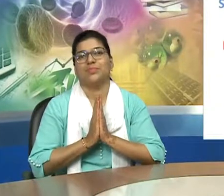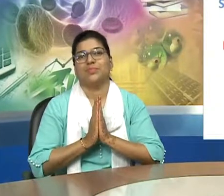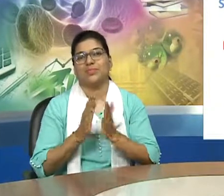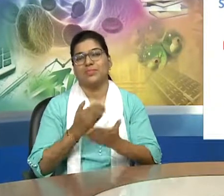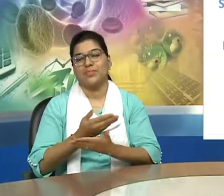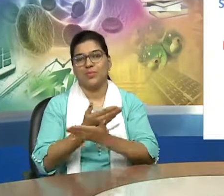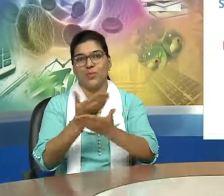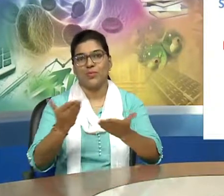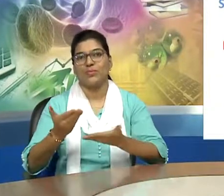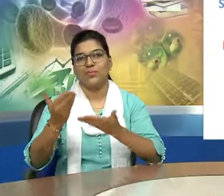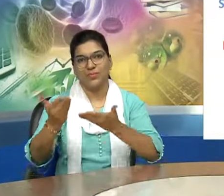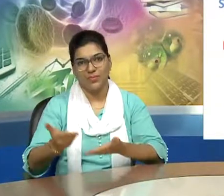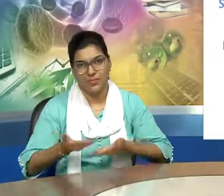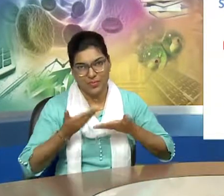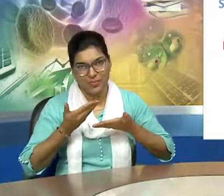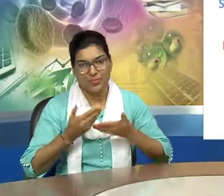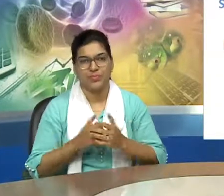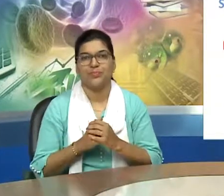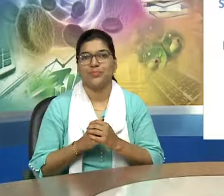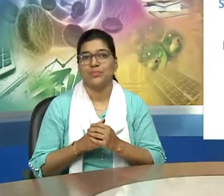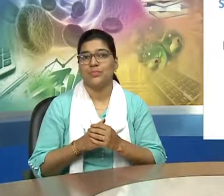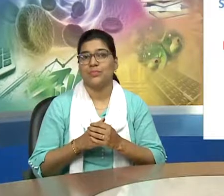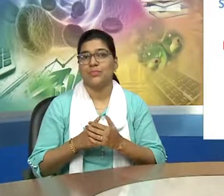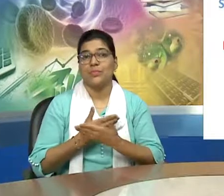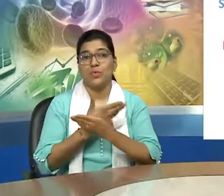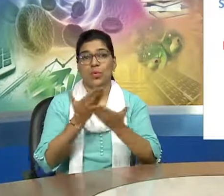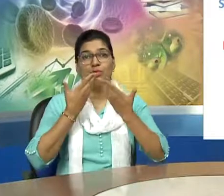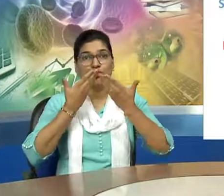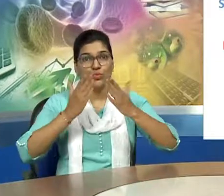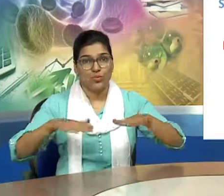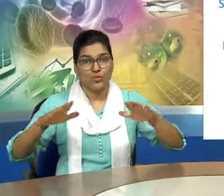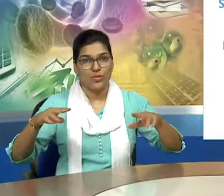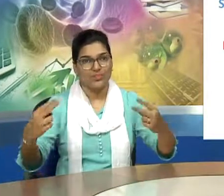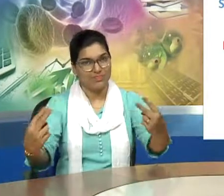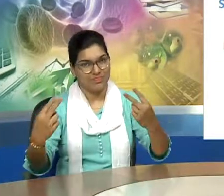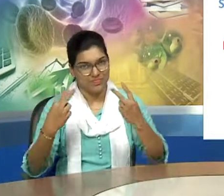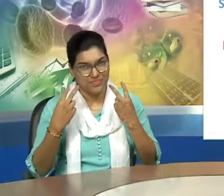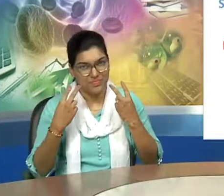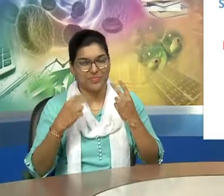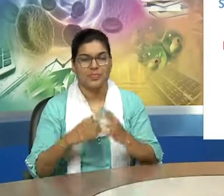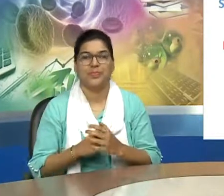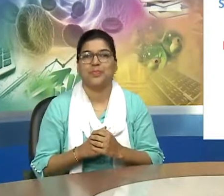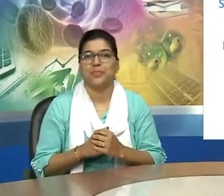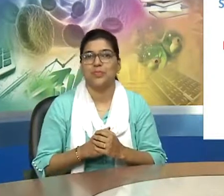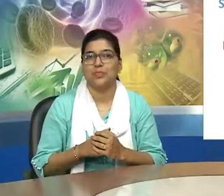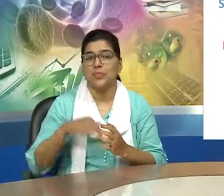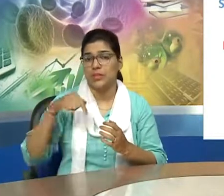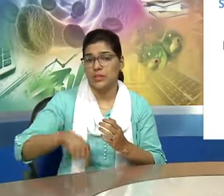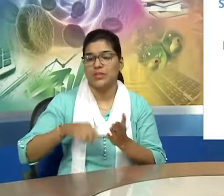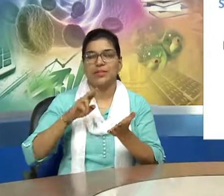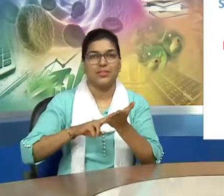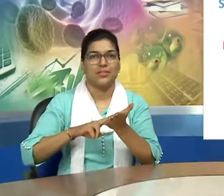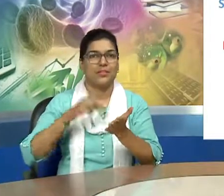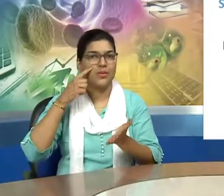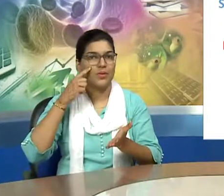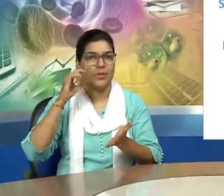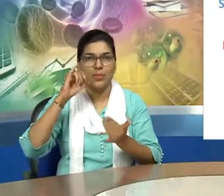Namaskar. Welcome you all in this educational video and thank you